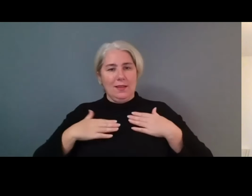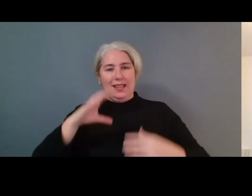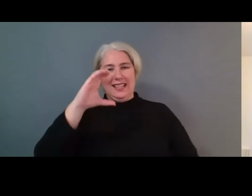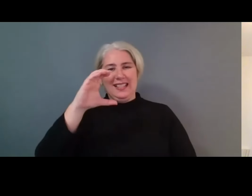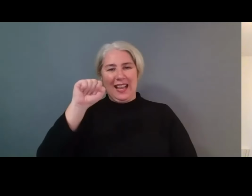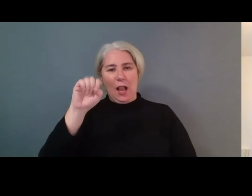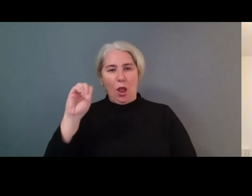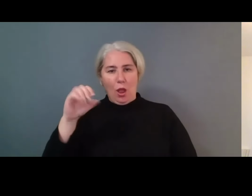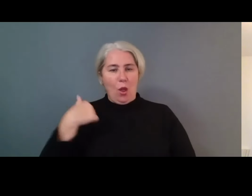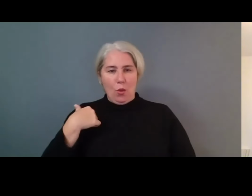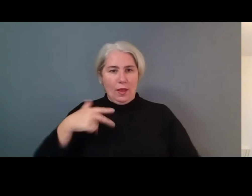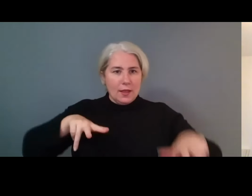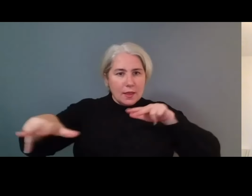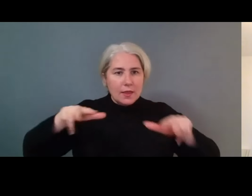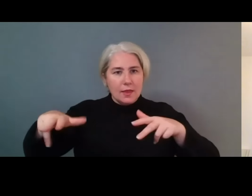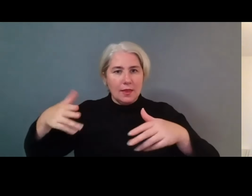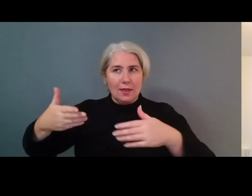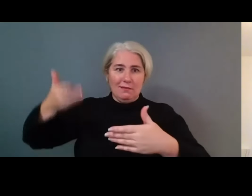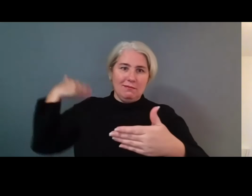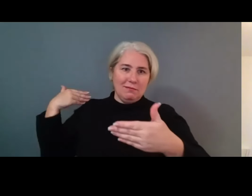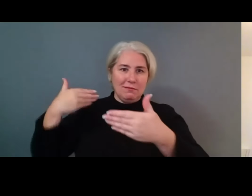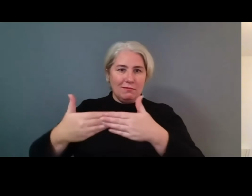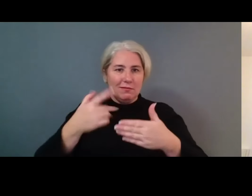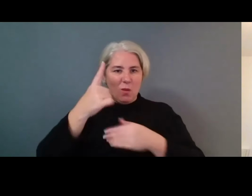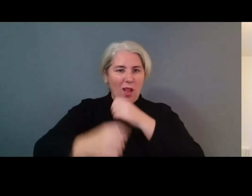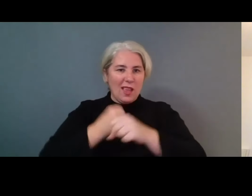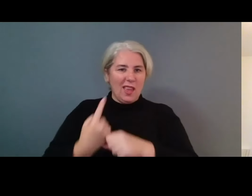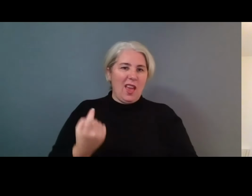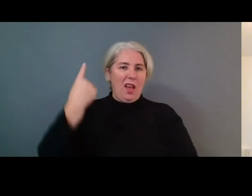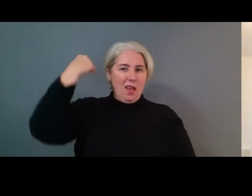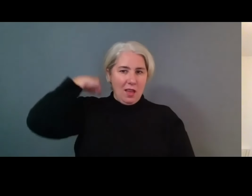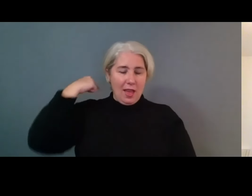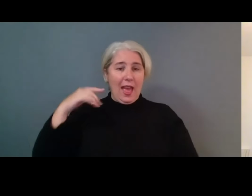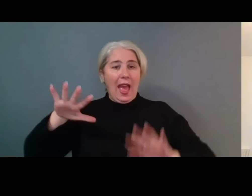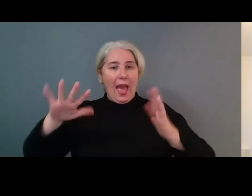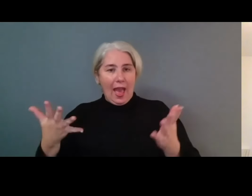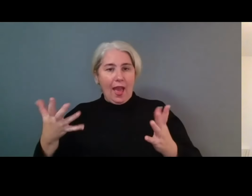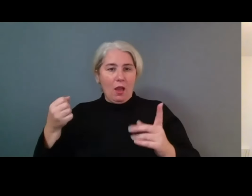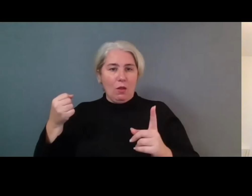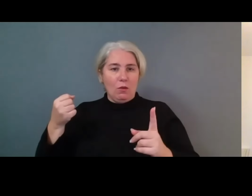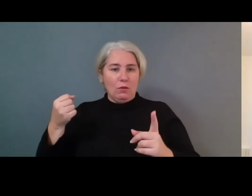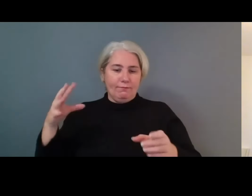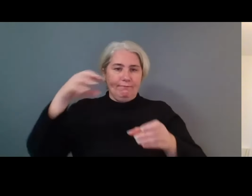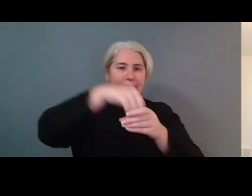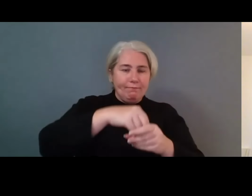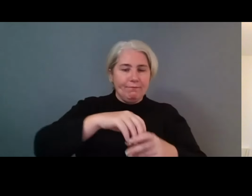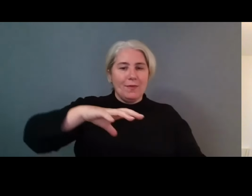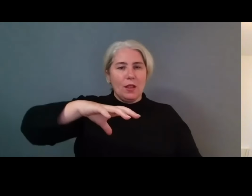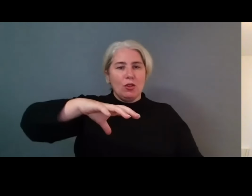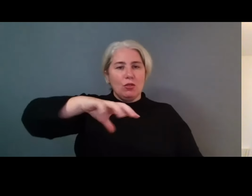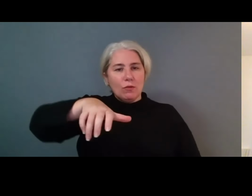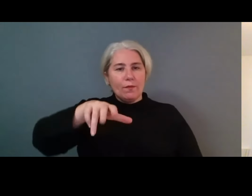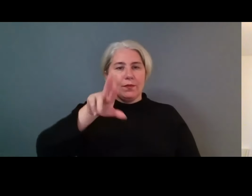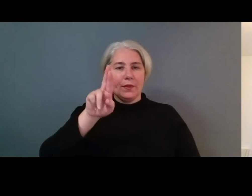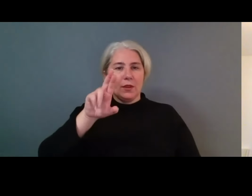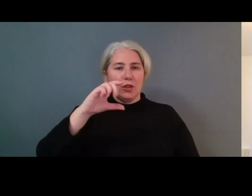last year and its impact on the current process of the regional consultations.